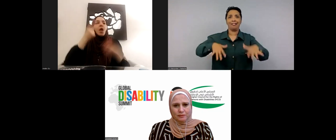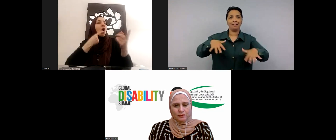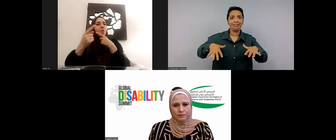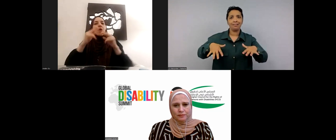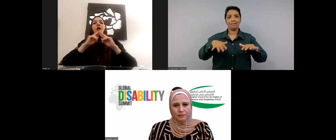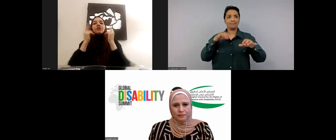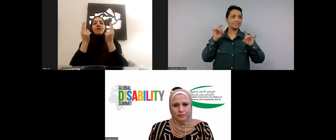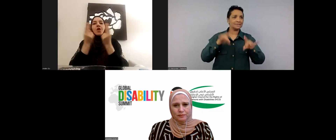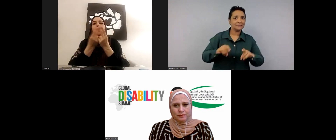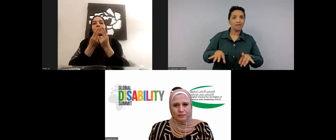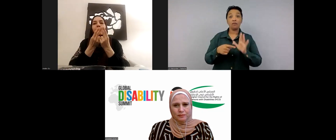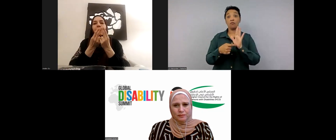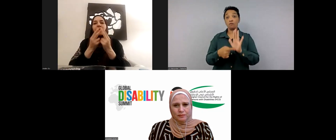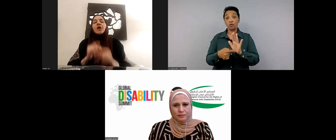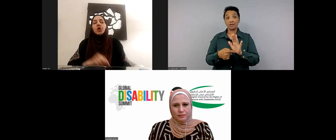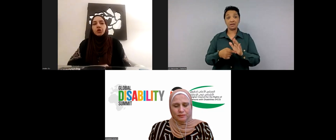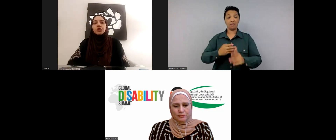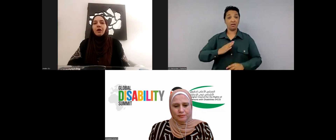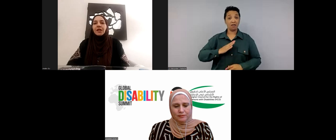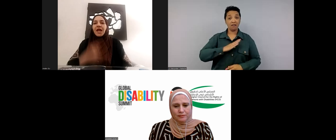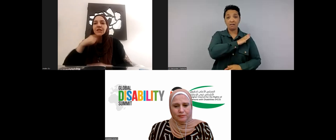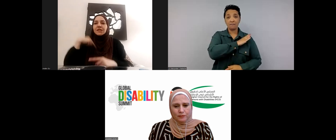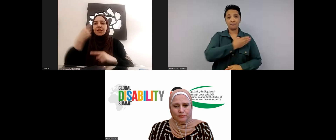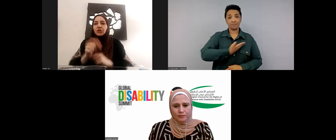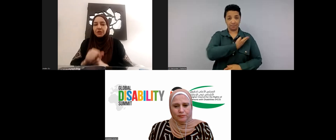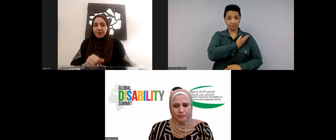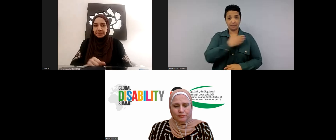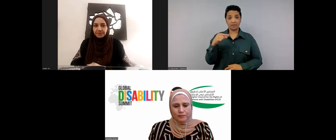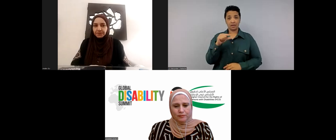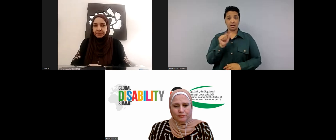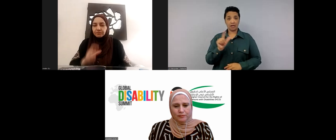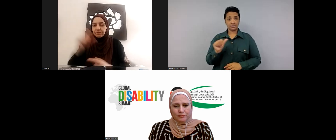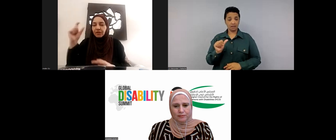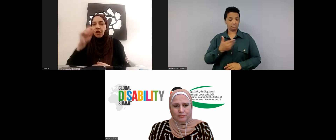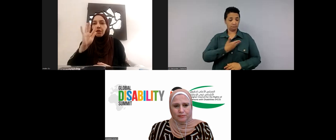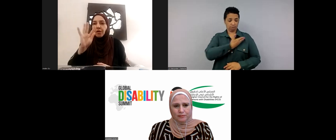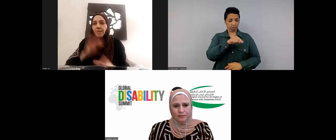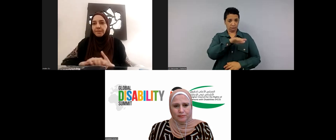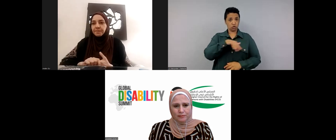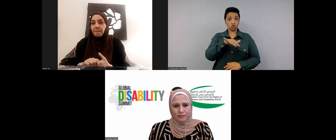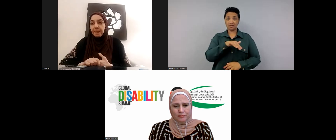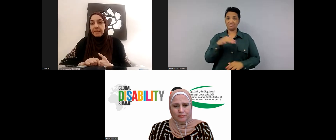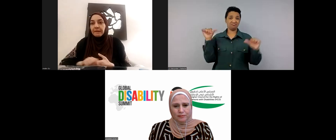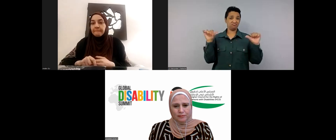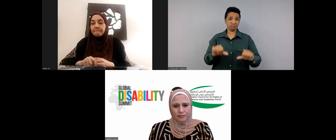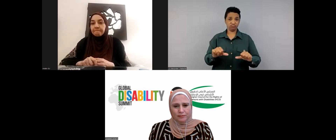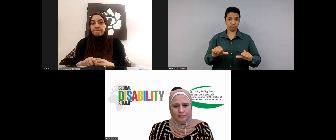like the situation in Gaza. And I expect